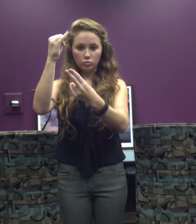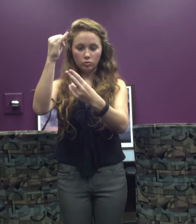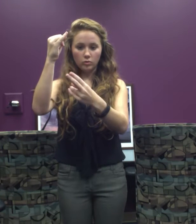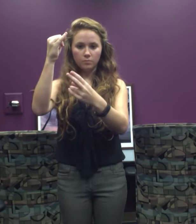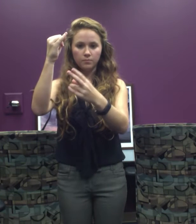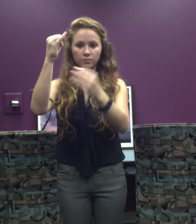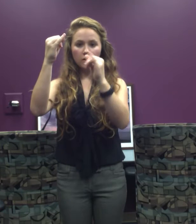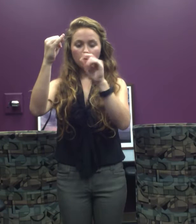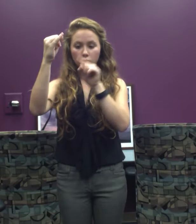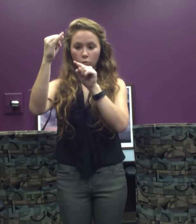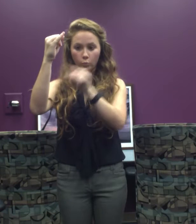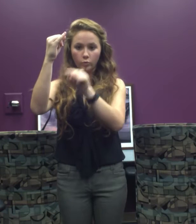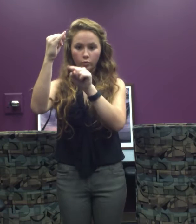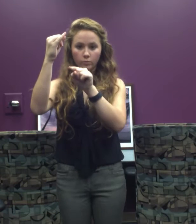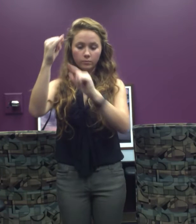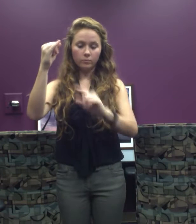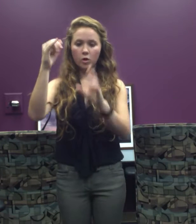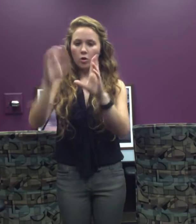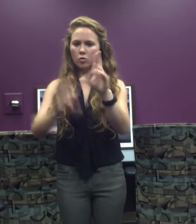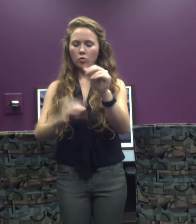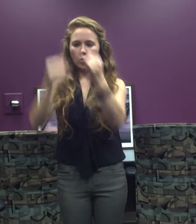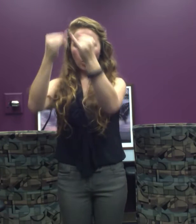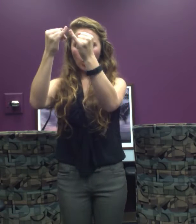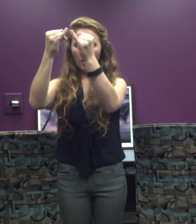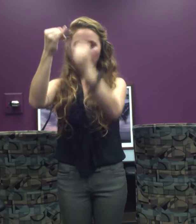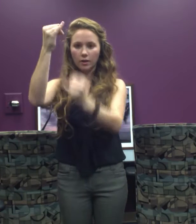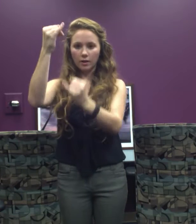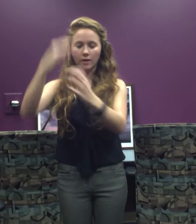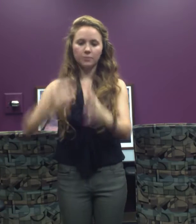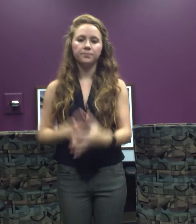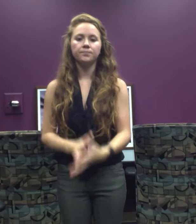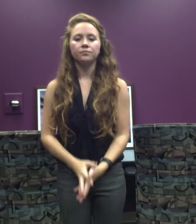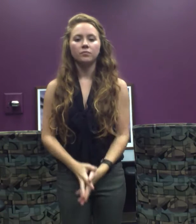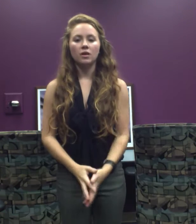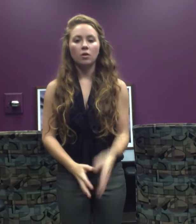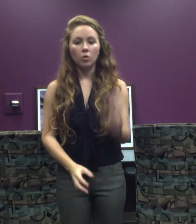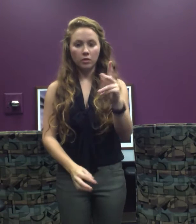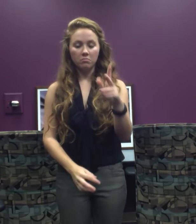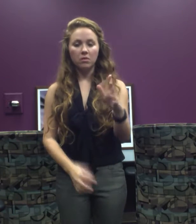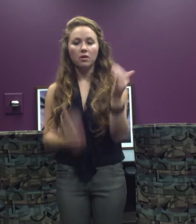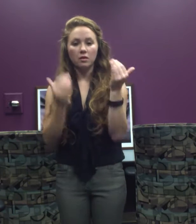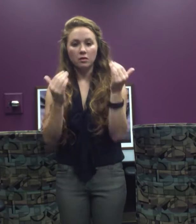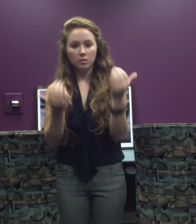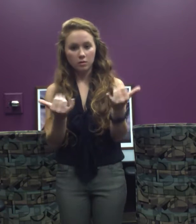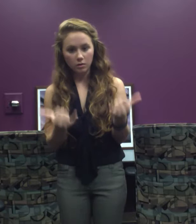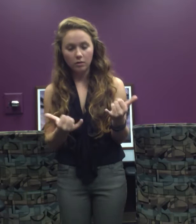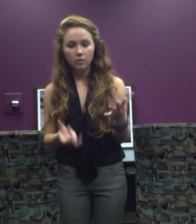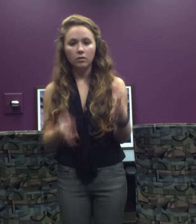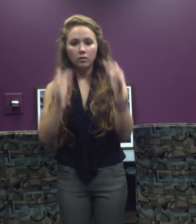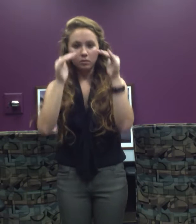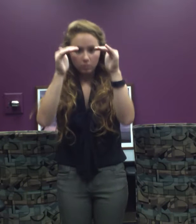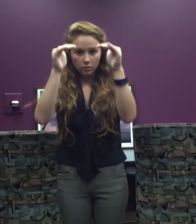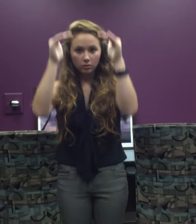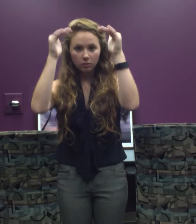just a dot. And then let's go to the eye level cube. Measure down the top line,